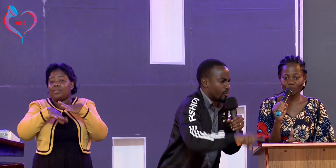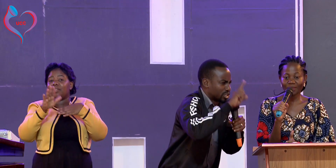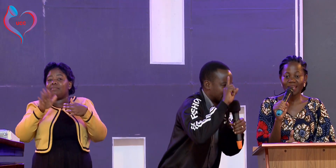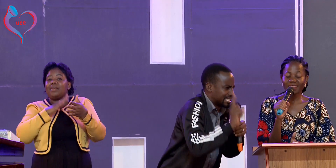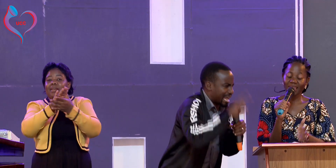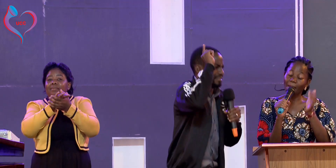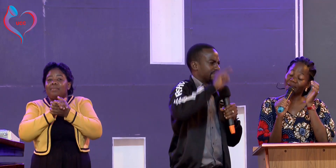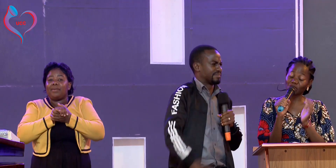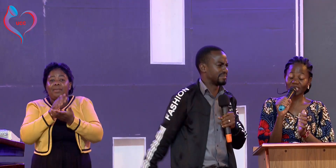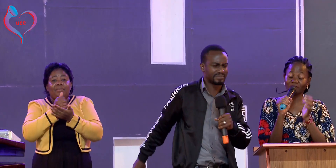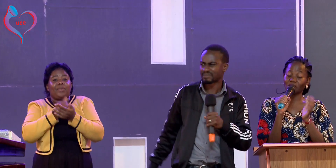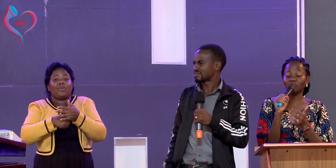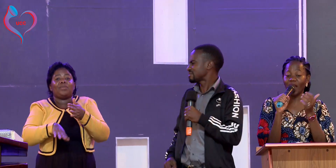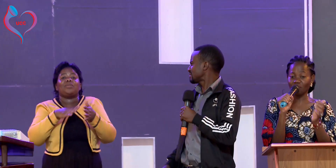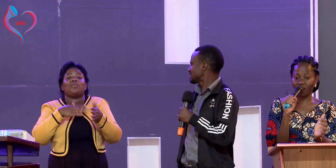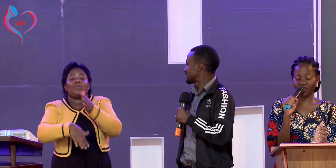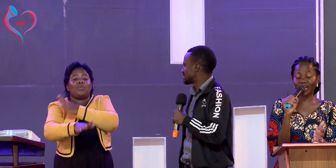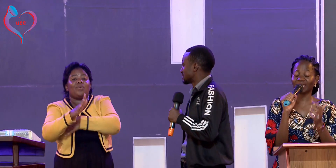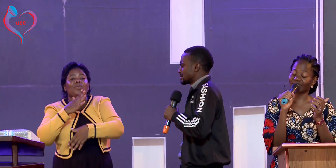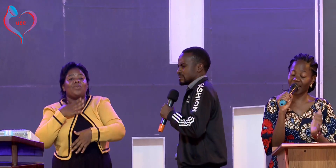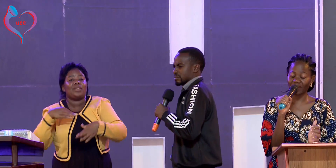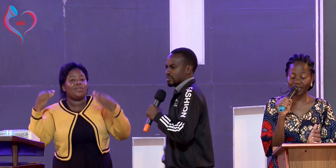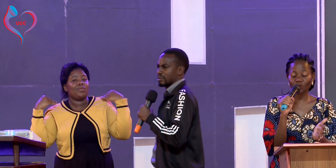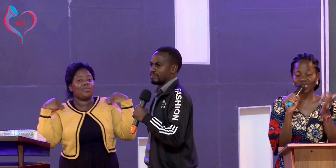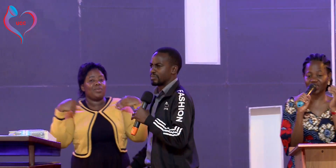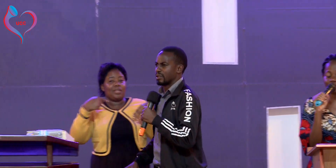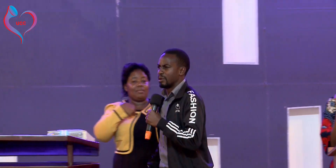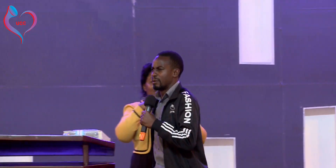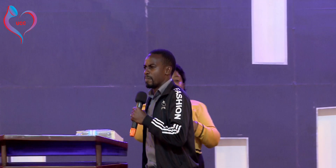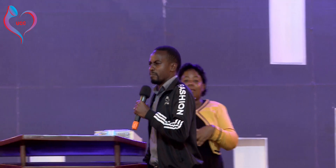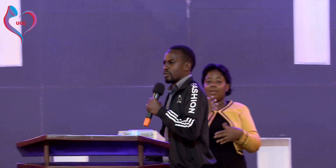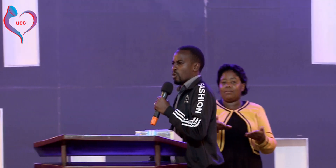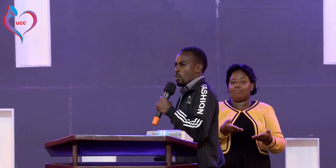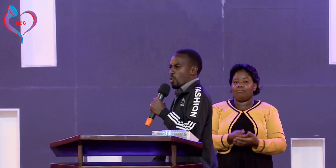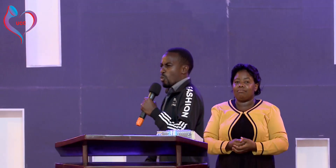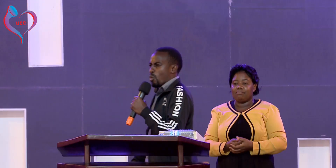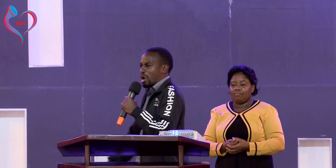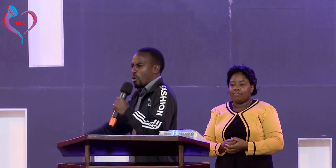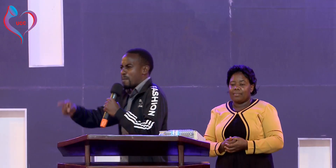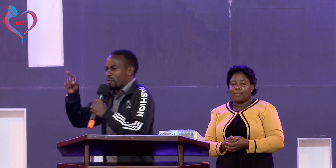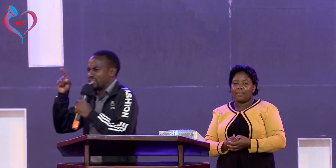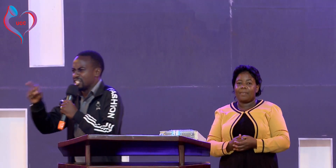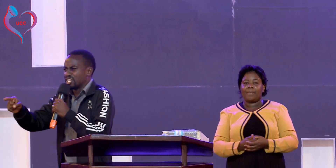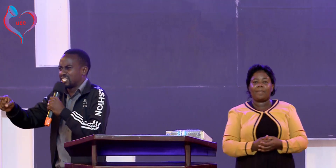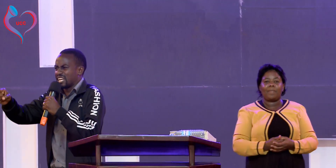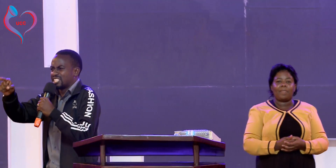battles I've fought in my marriage, but I discovered the Lord was teaching me to be humble as a husband.